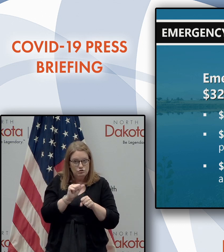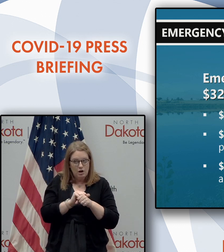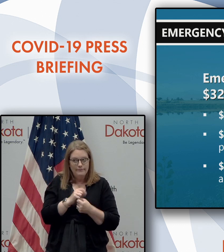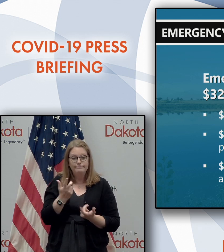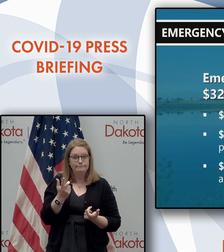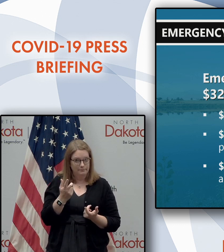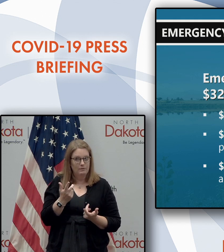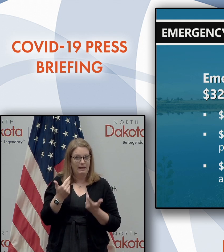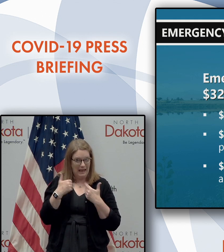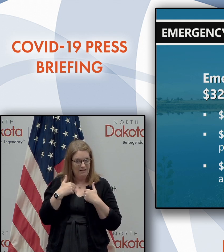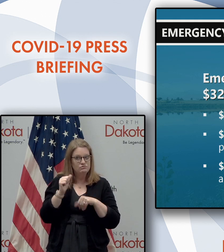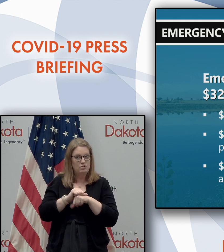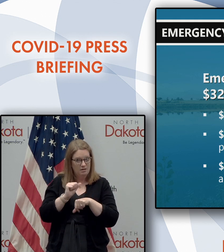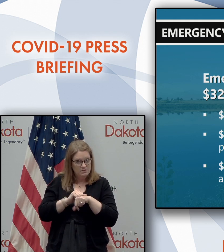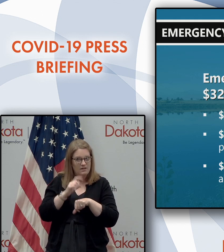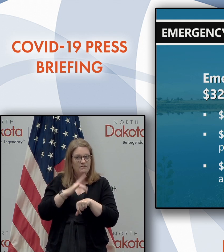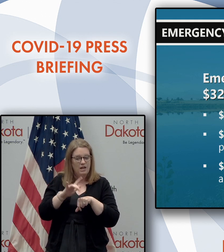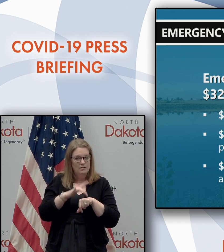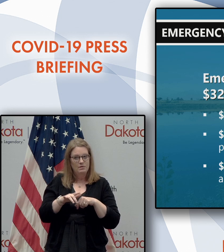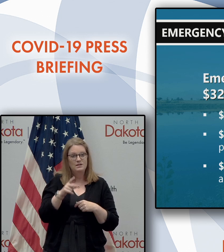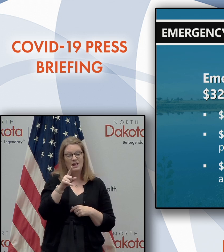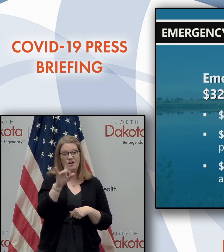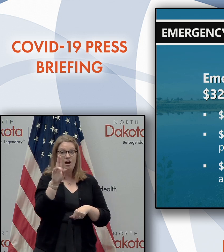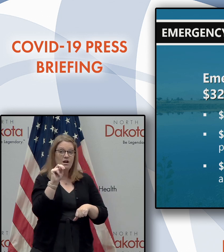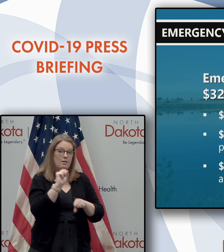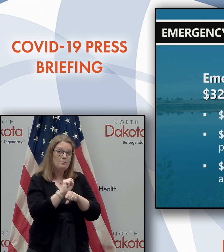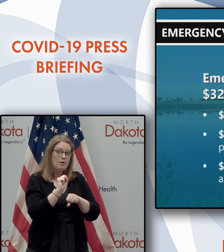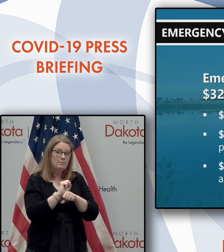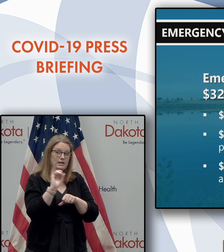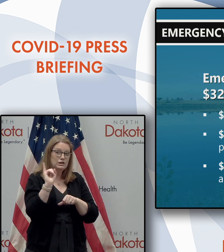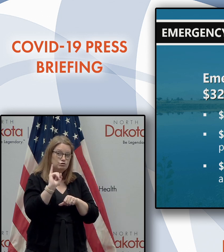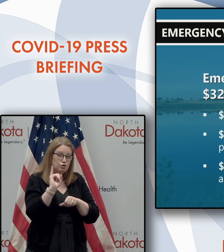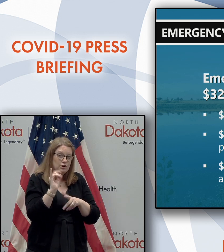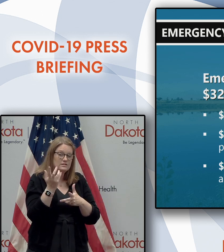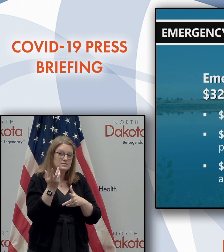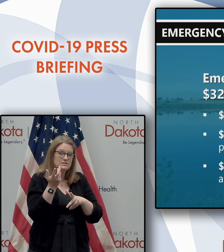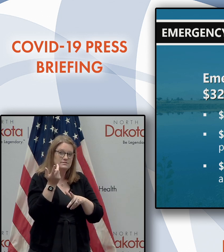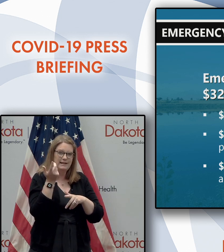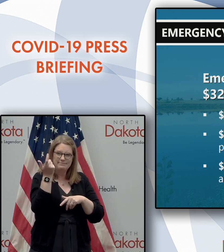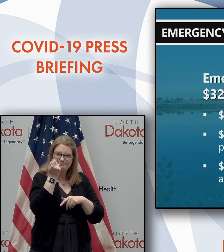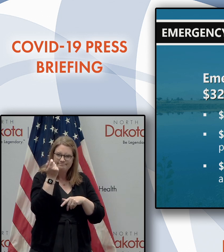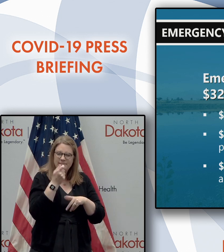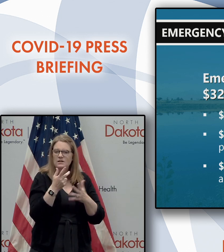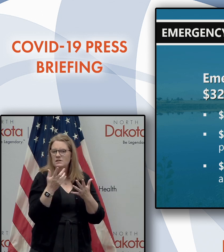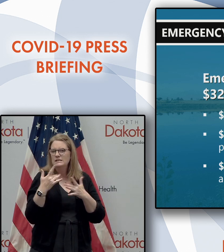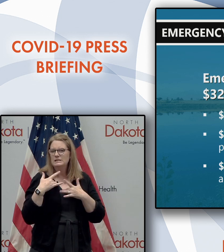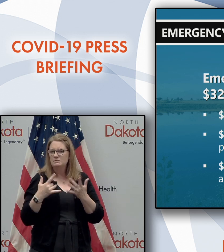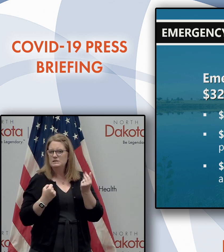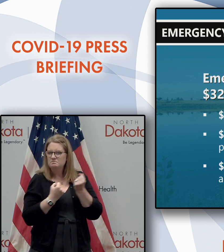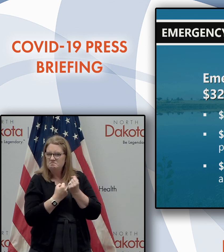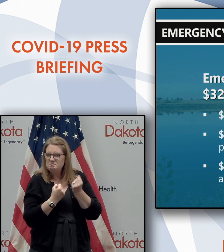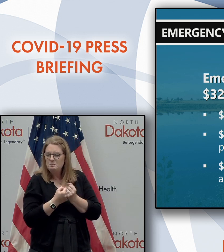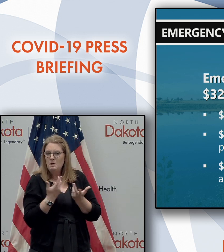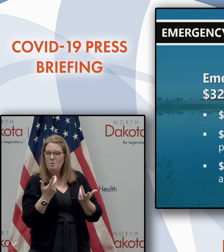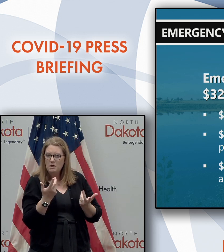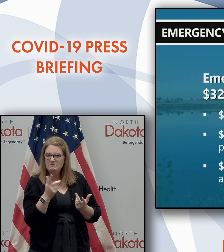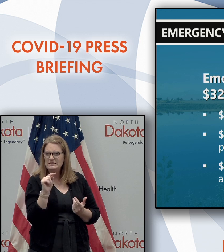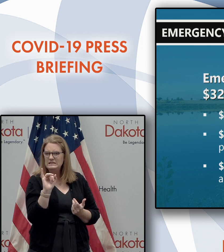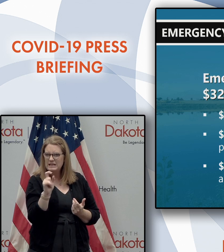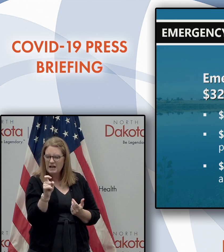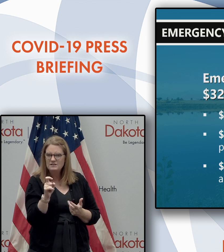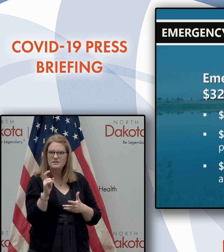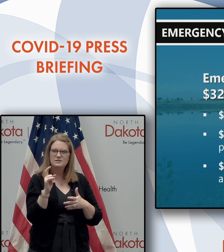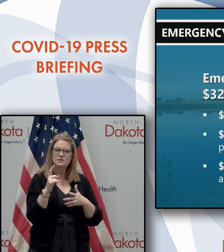our unemployment insurance fund, the unemployment insurance fund, is generally supported by taxes paid by businesses that create